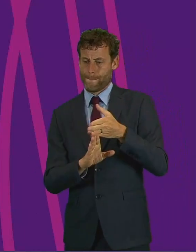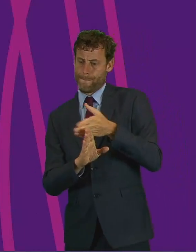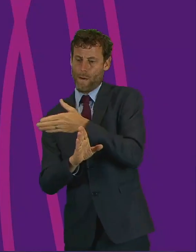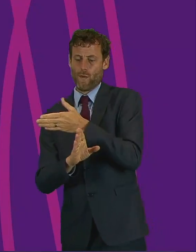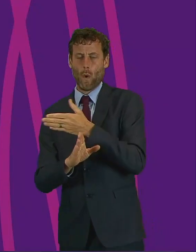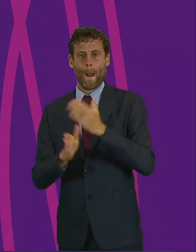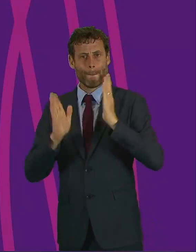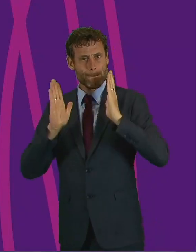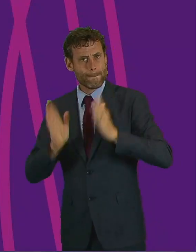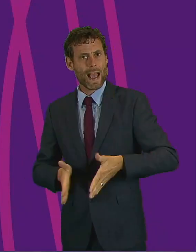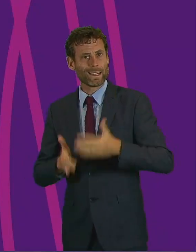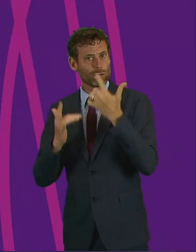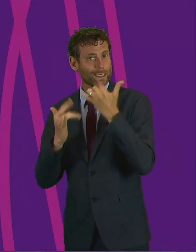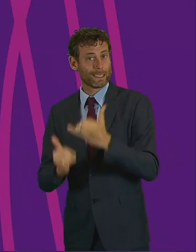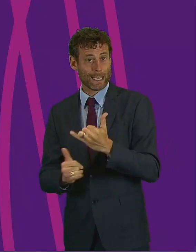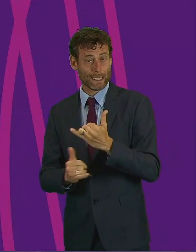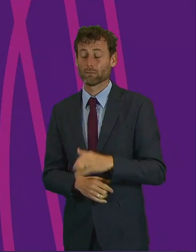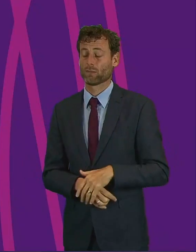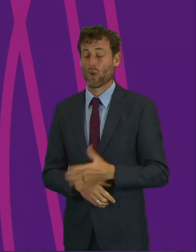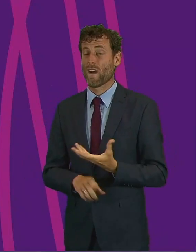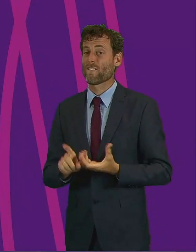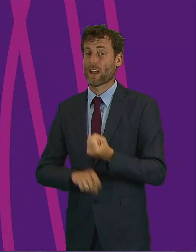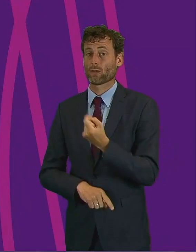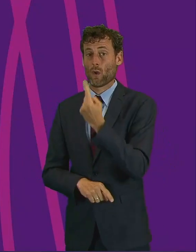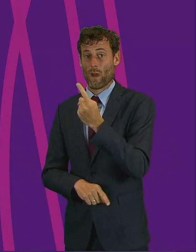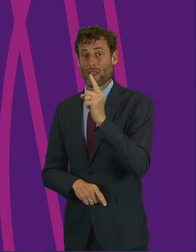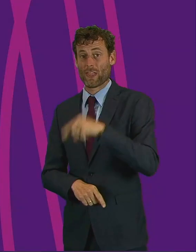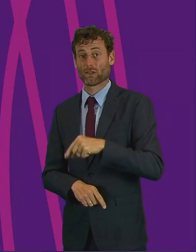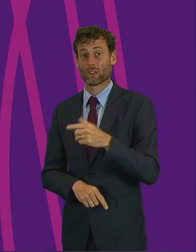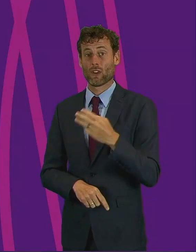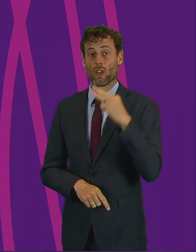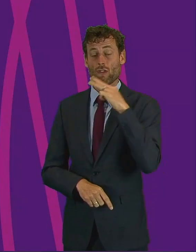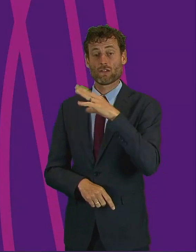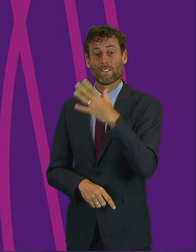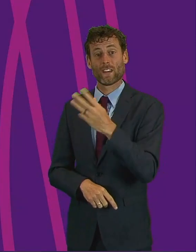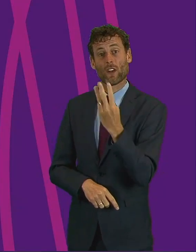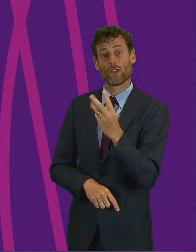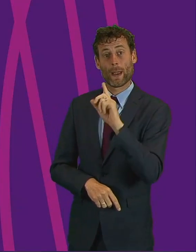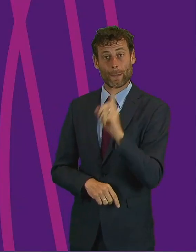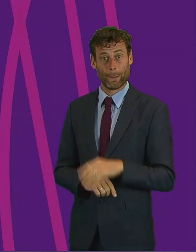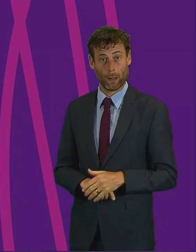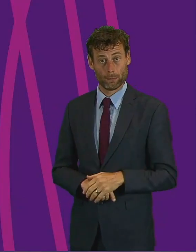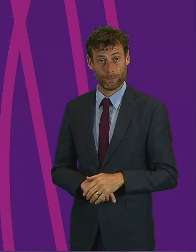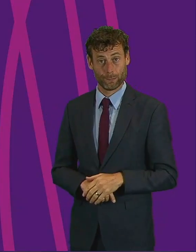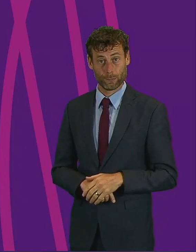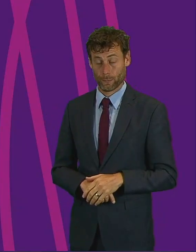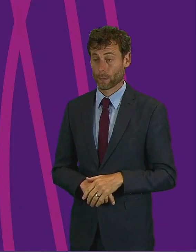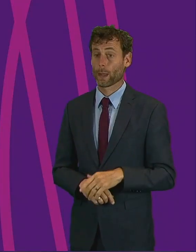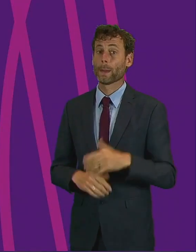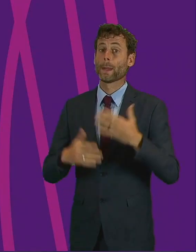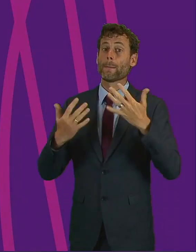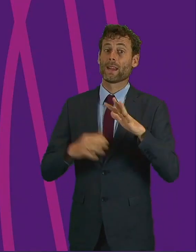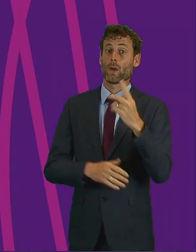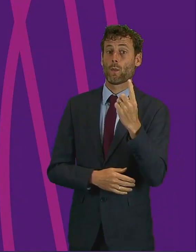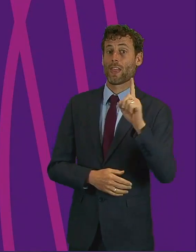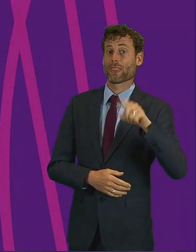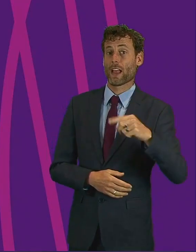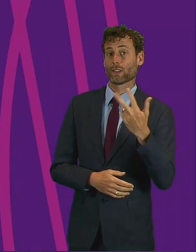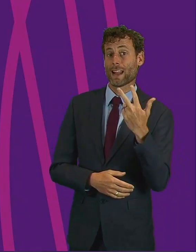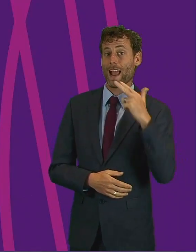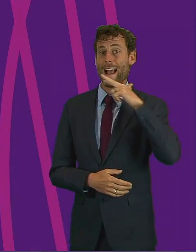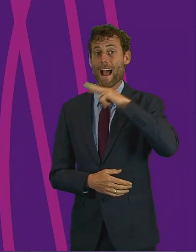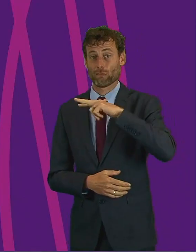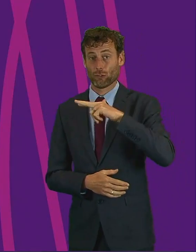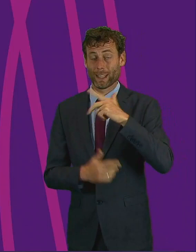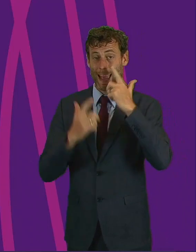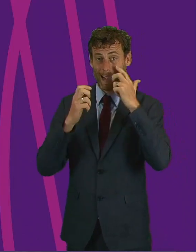than 1,350 people. As we know, just over 1,800 care home residents have tragically since